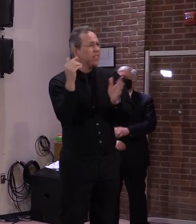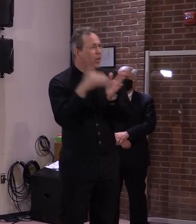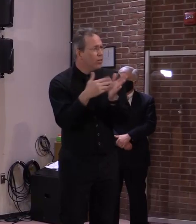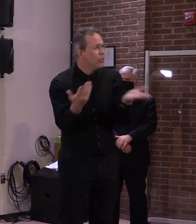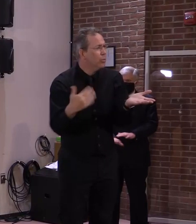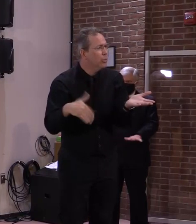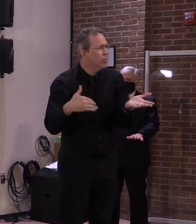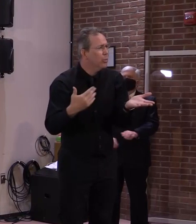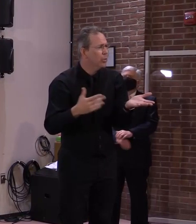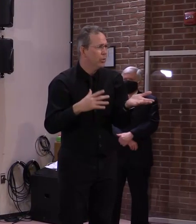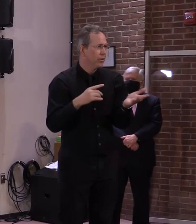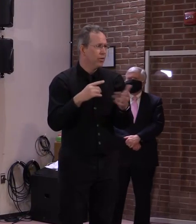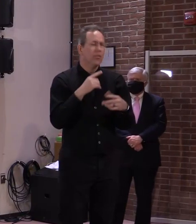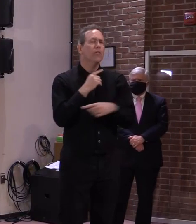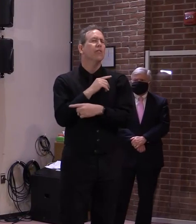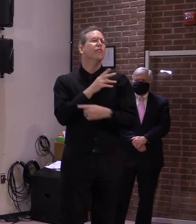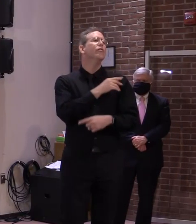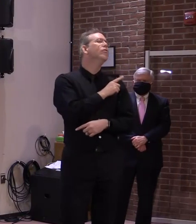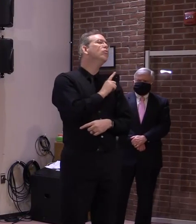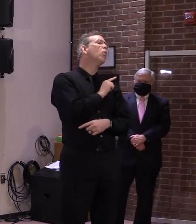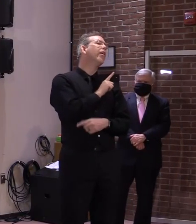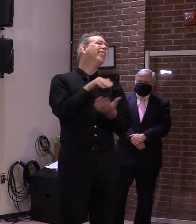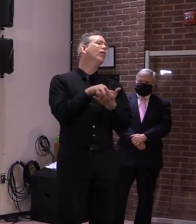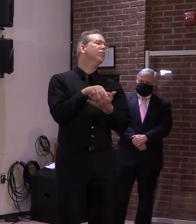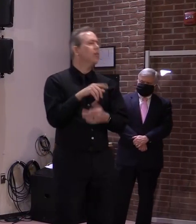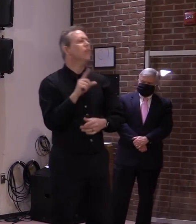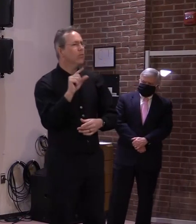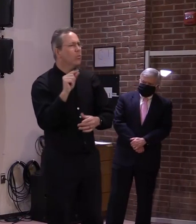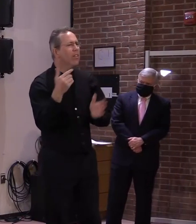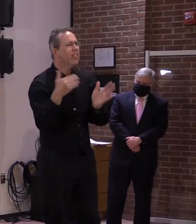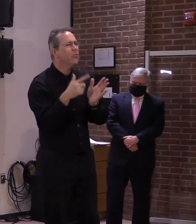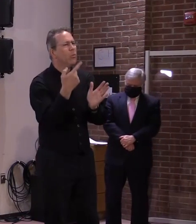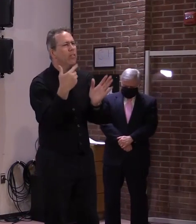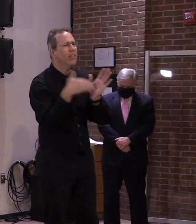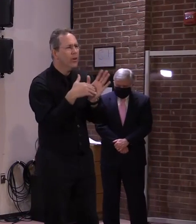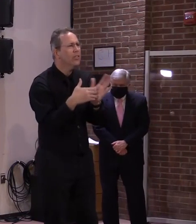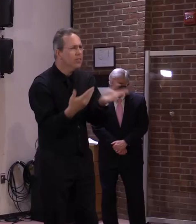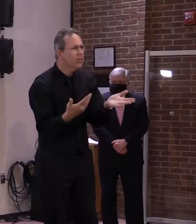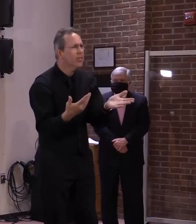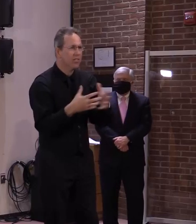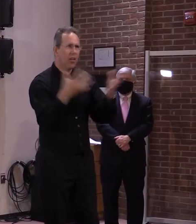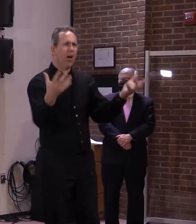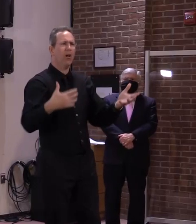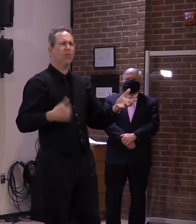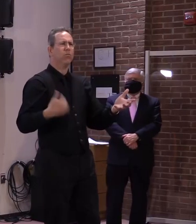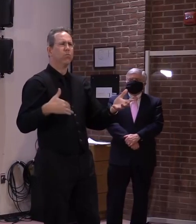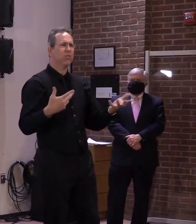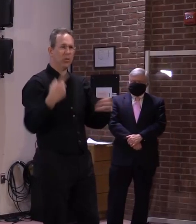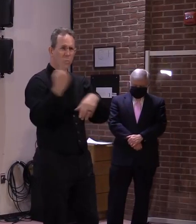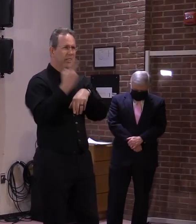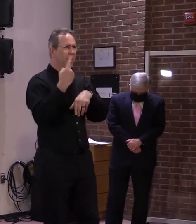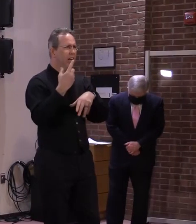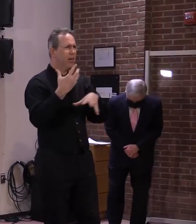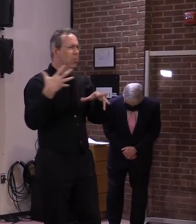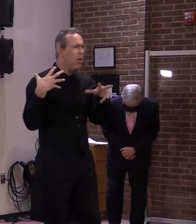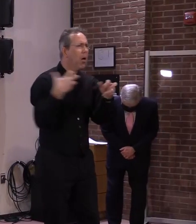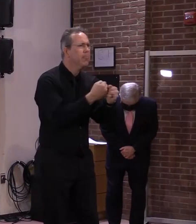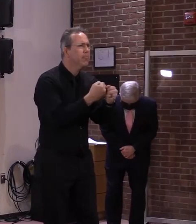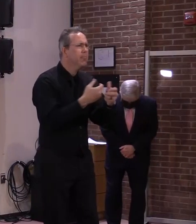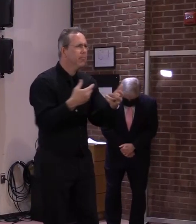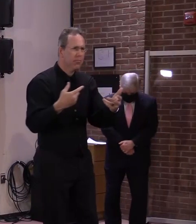was 21,000. 21,000 at this point. So that was significant in a day. And when you see the number of